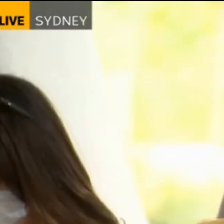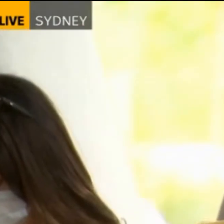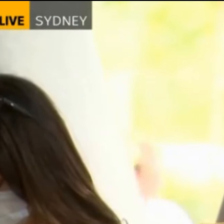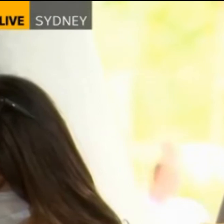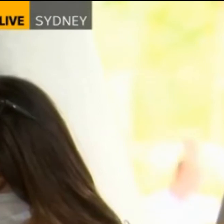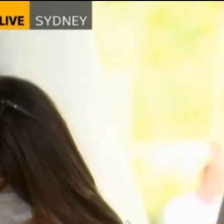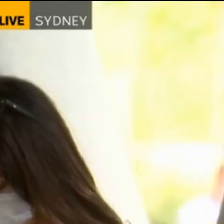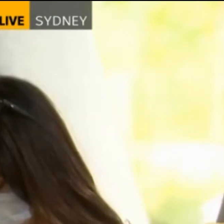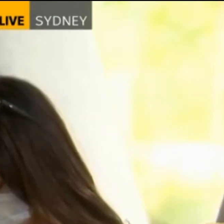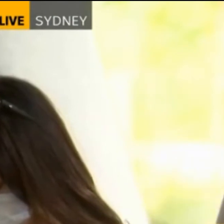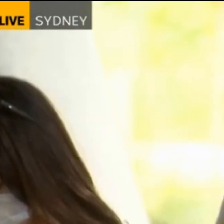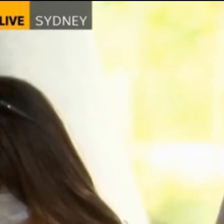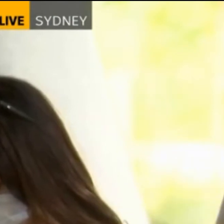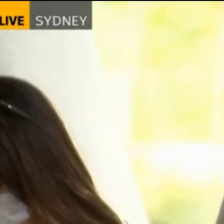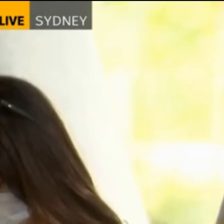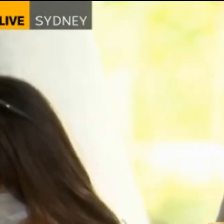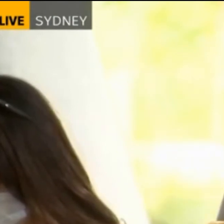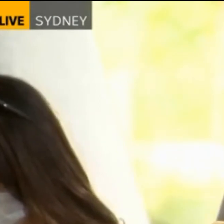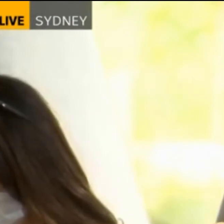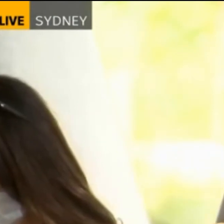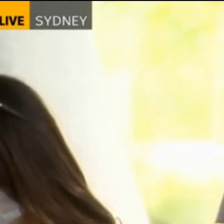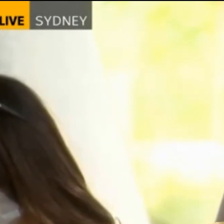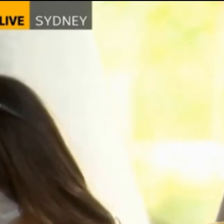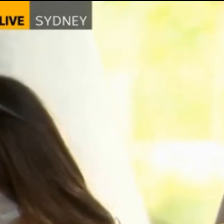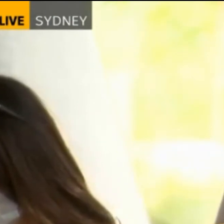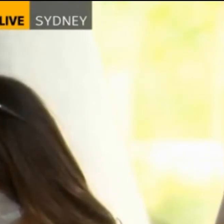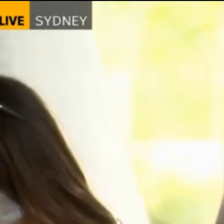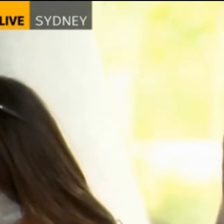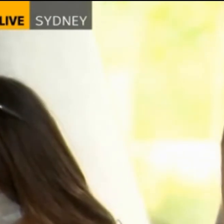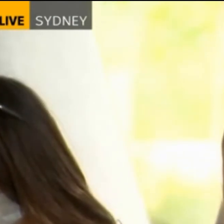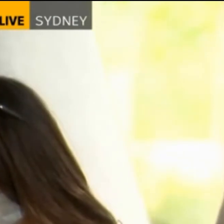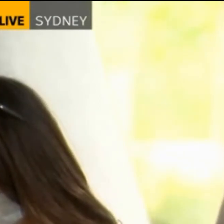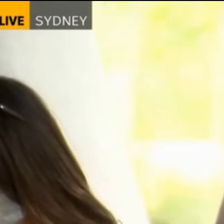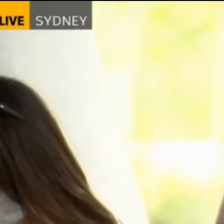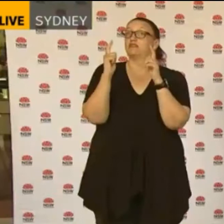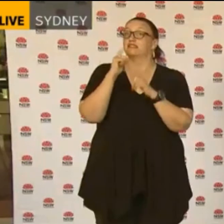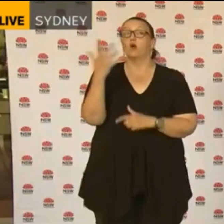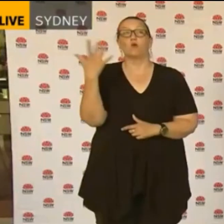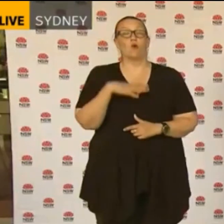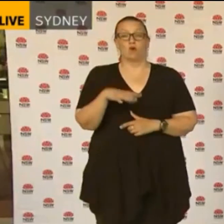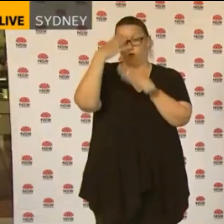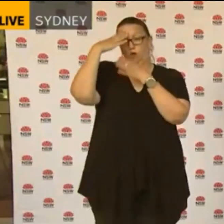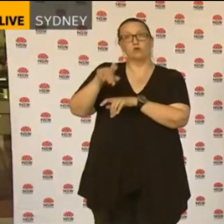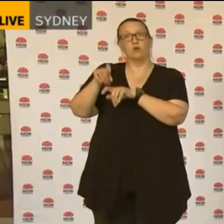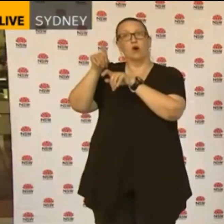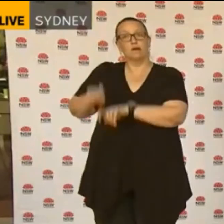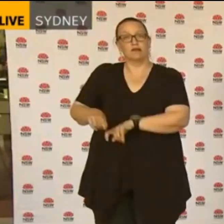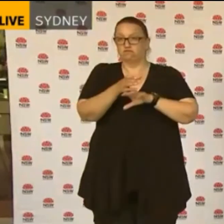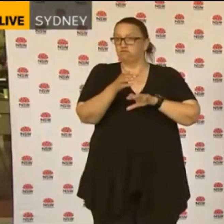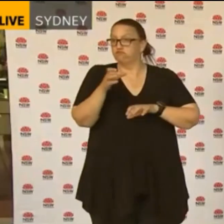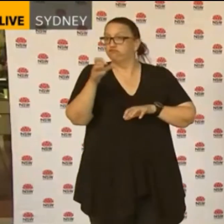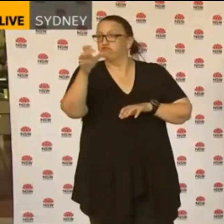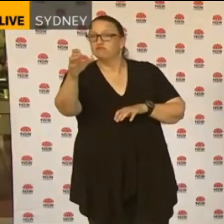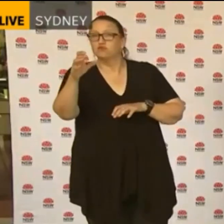the Queensland government to perhaps move hotel quarantine to regional areas. What are your thoughts on that? Look, I support the comments made by Minister